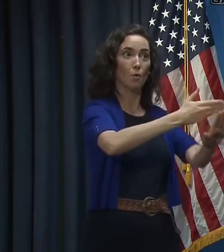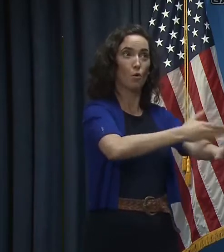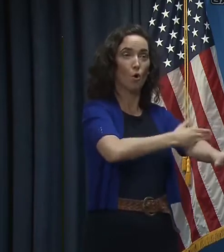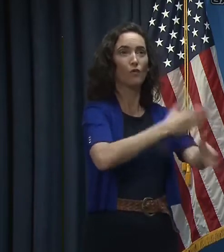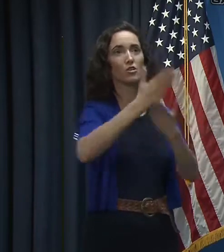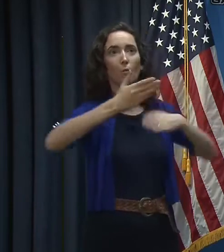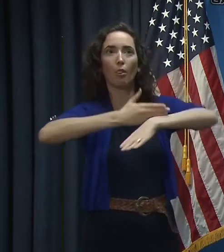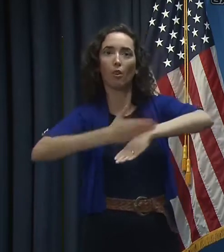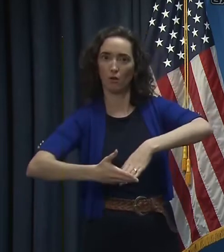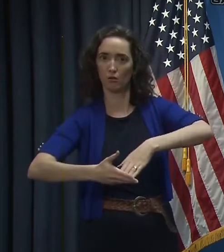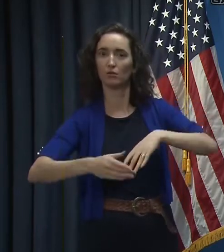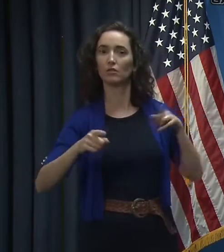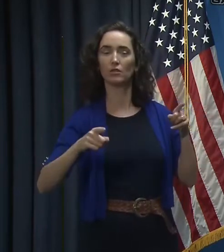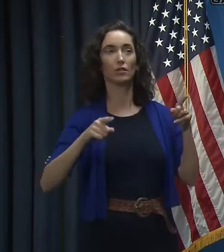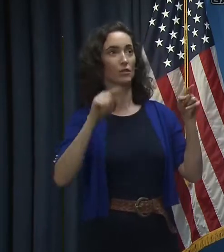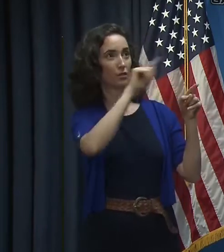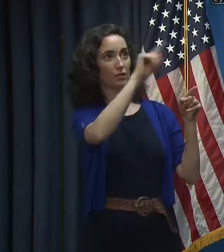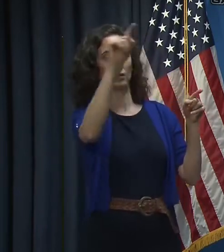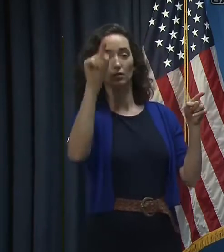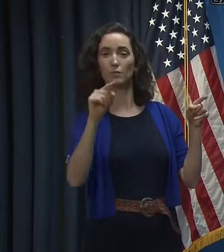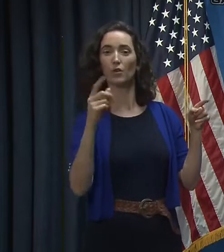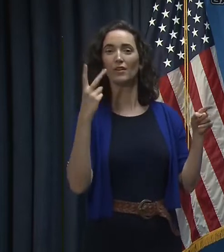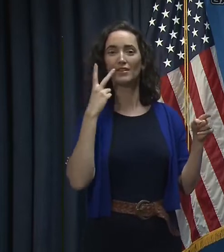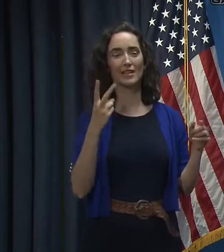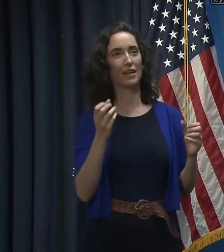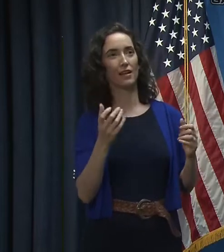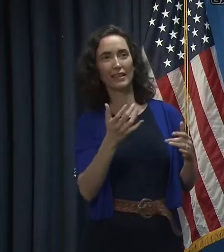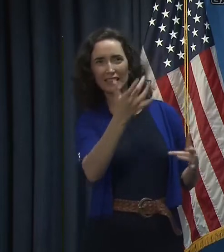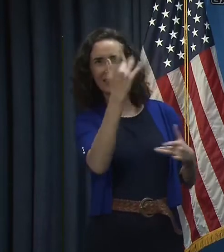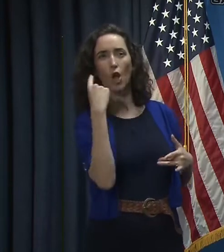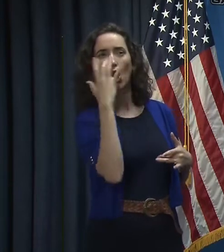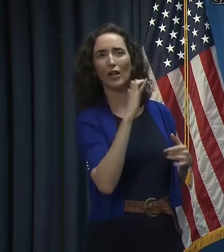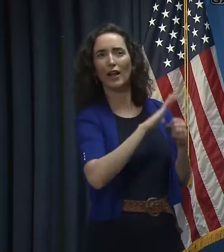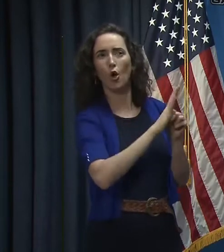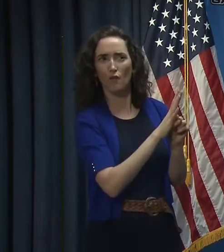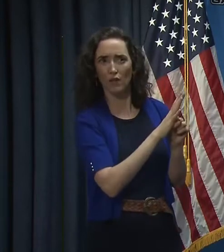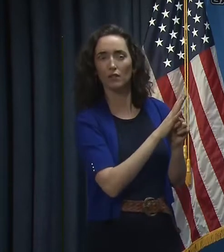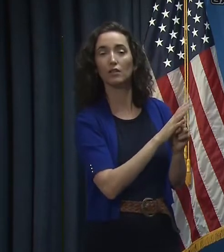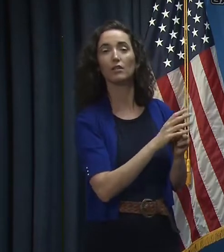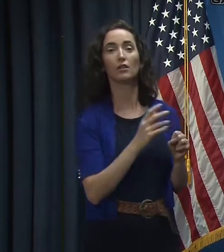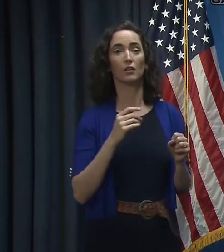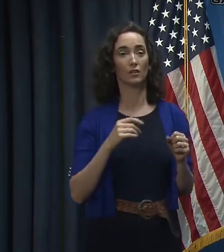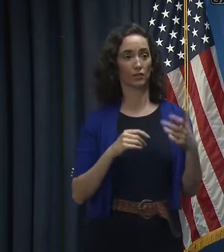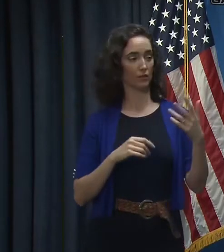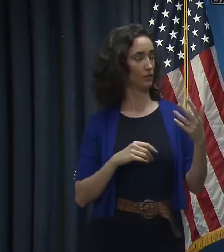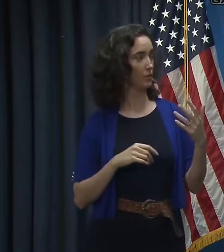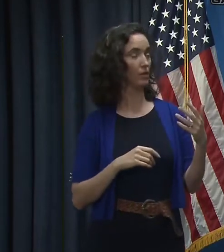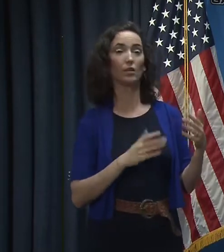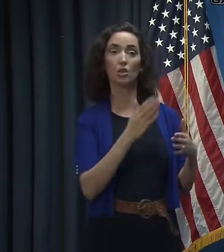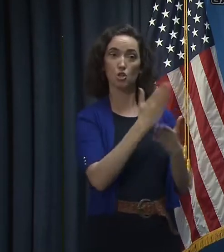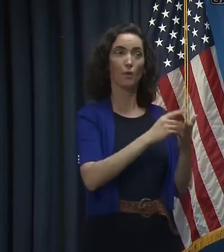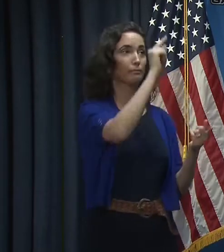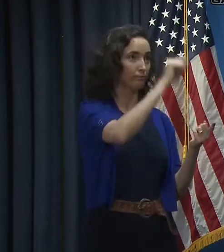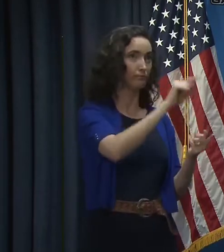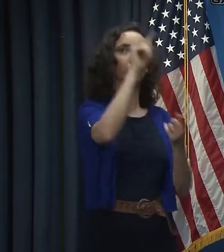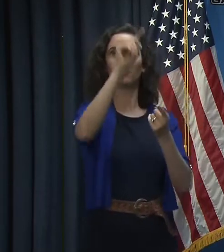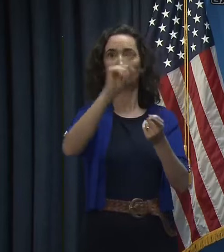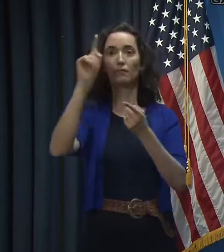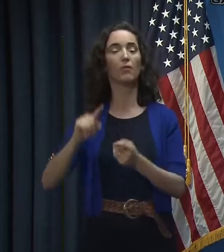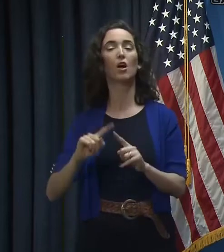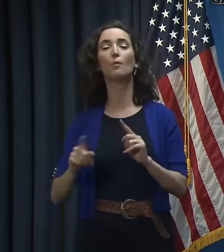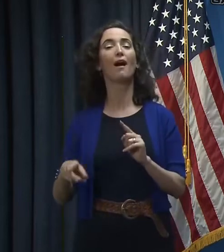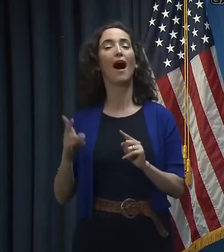of COVID-like illness, cases, and hospitalizations, we see that there are decreases across all three of those measures, but those are really driven largely by Region 1, and